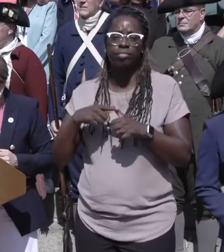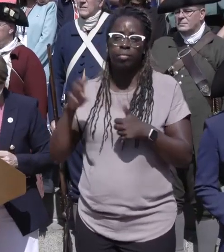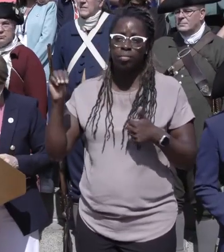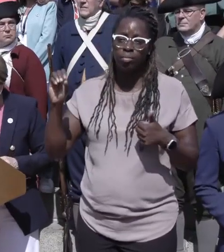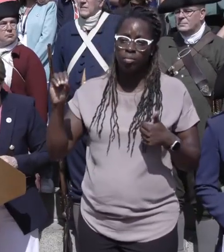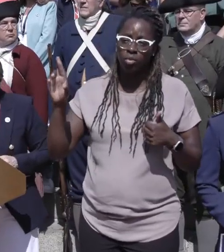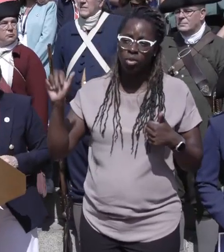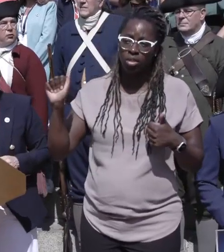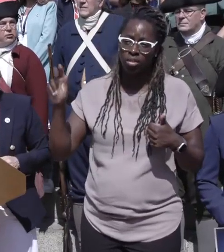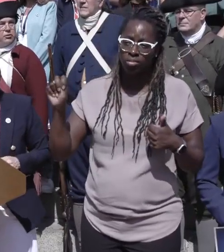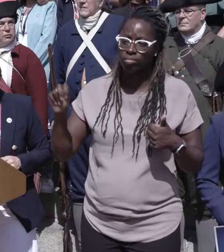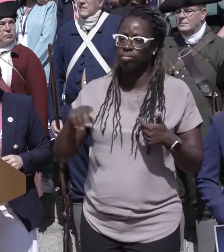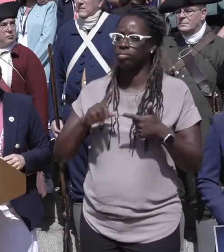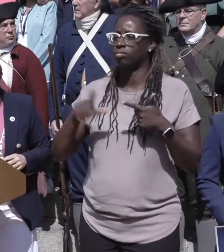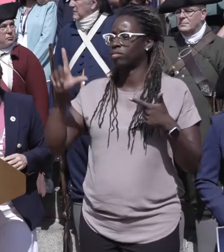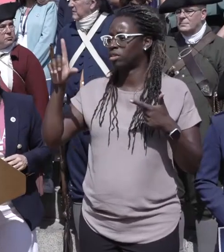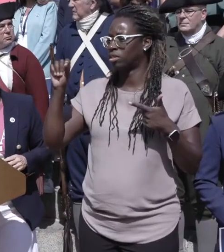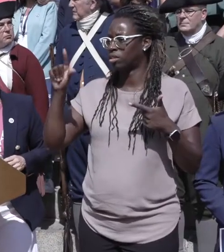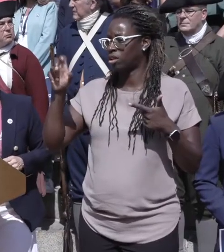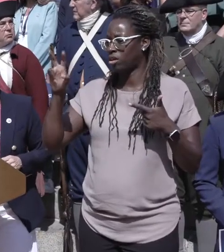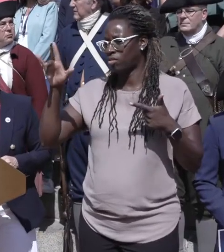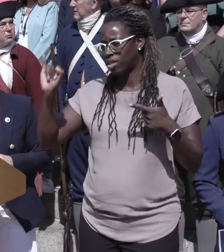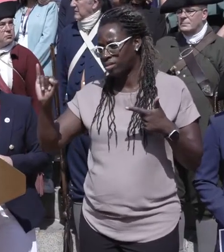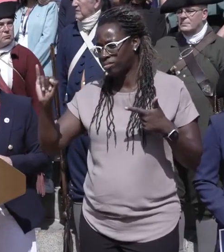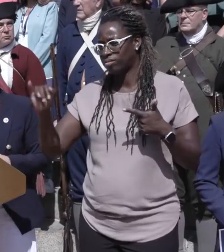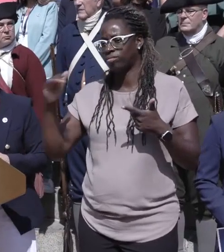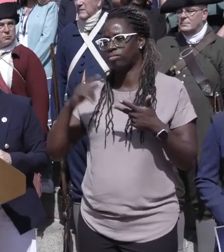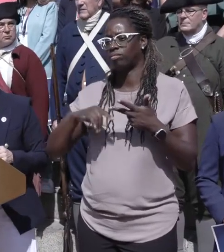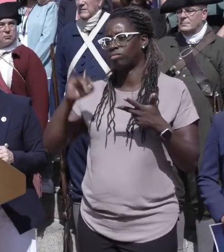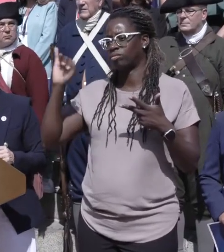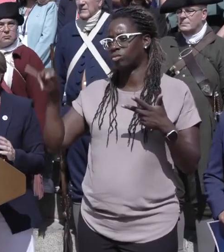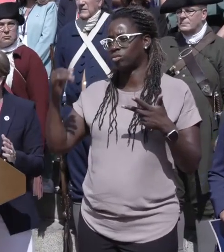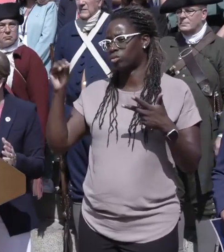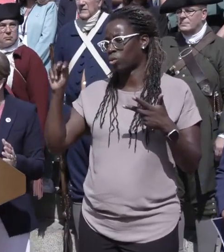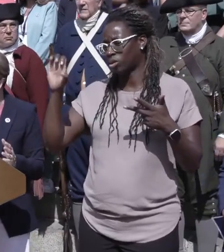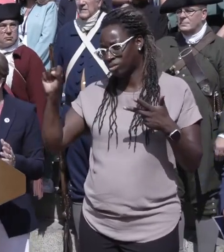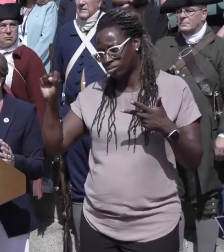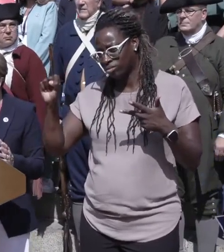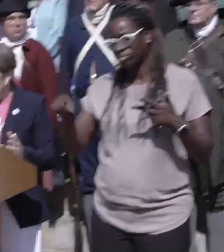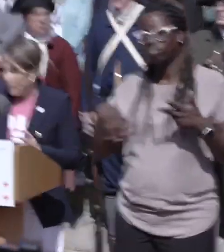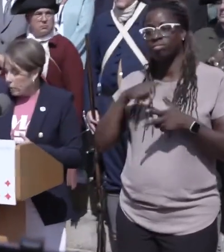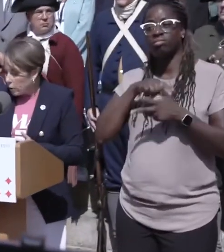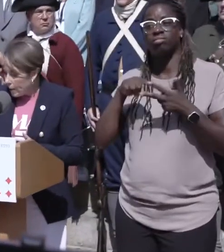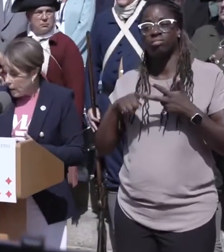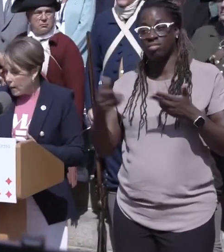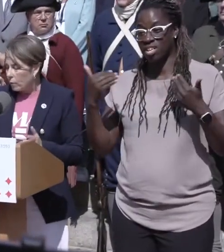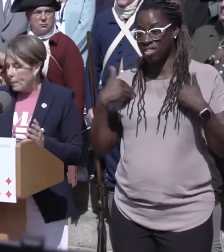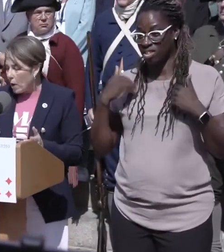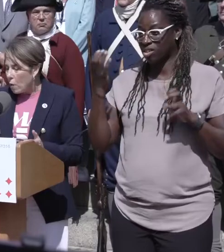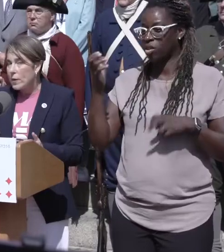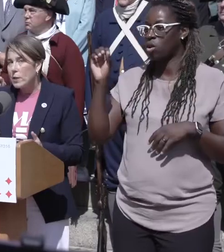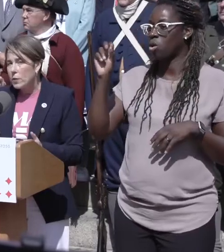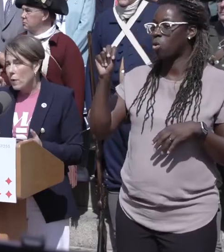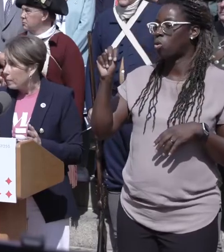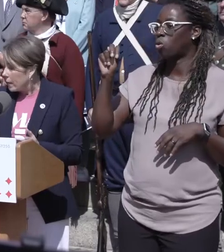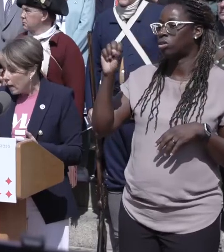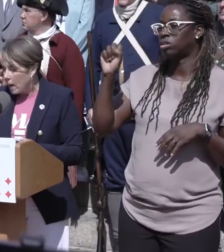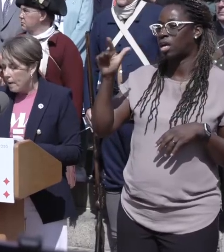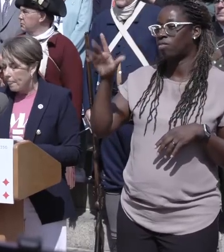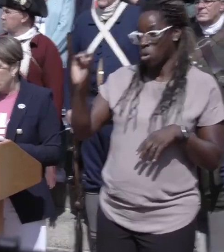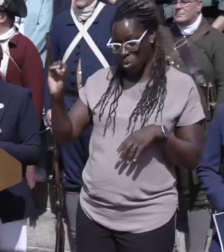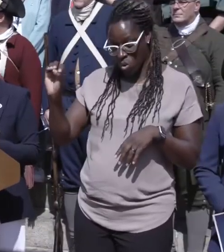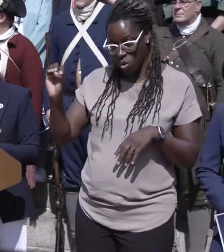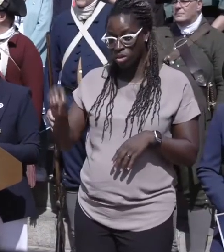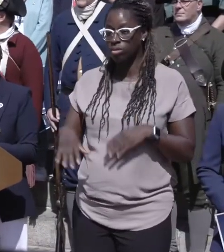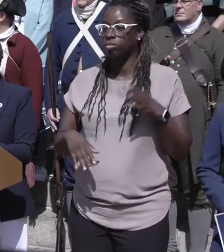Jones, we have Rep. Consalvo, Rep. Garcia, Rep. Howard, Rep. Kushmerick, Rep. Owens, Rep.